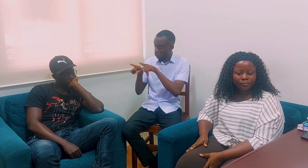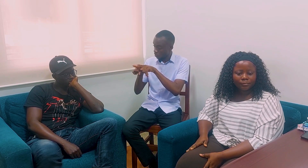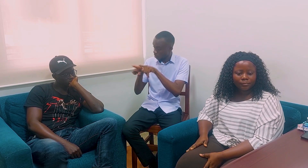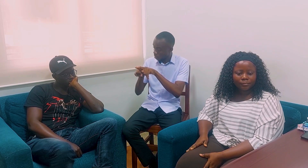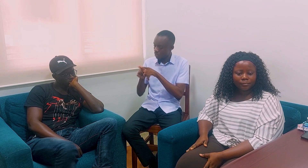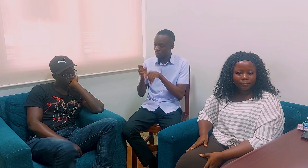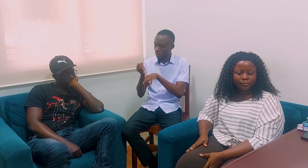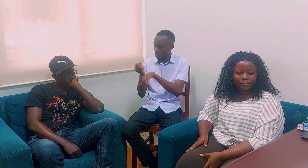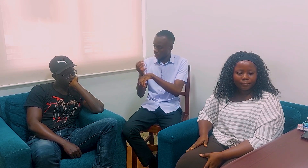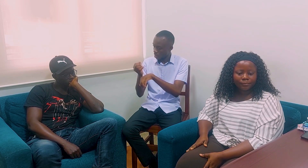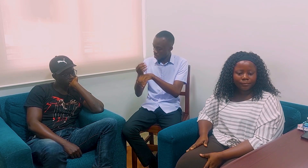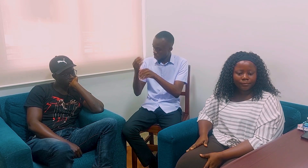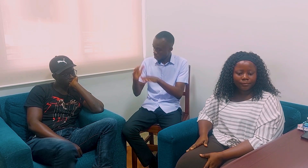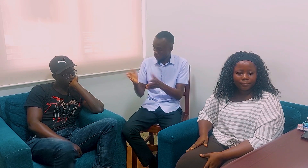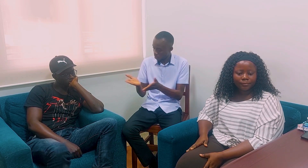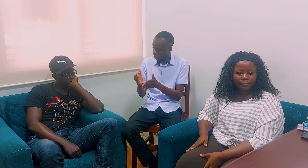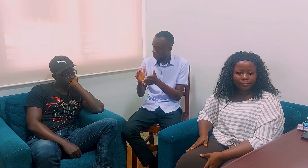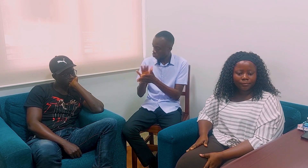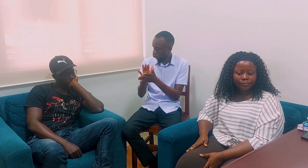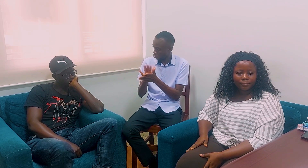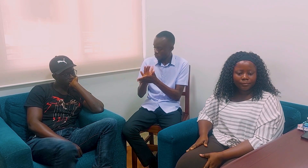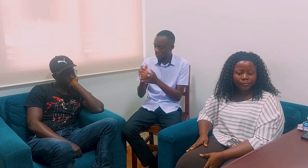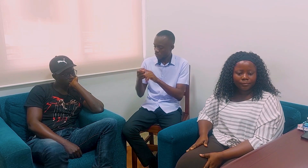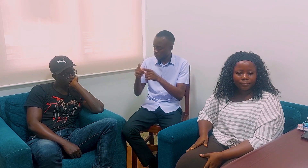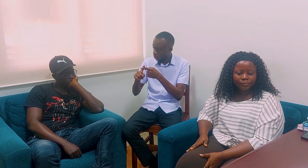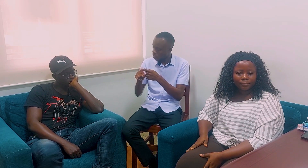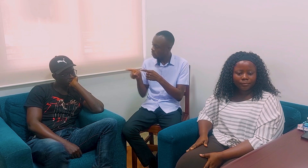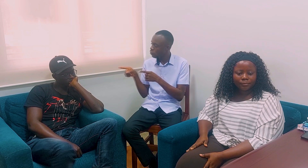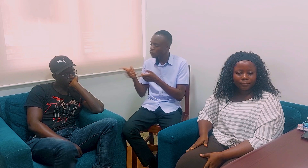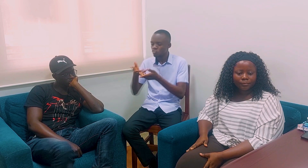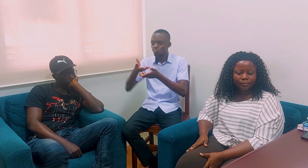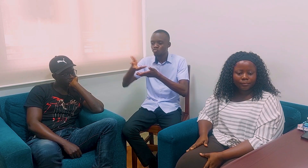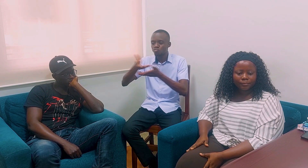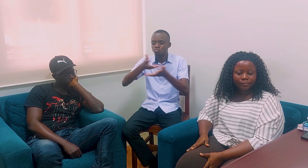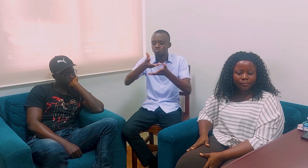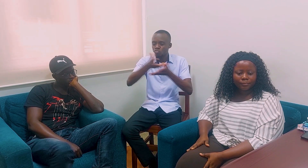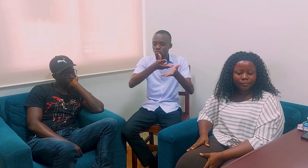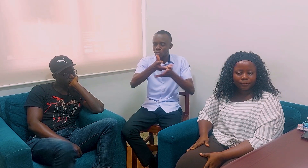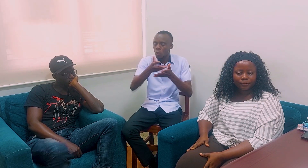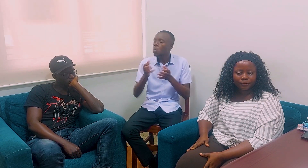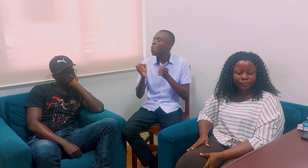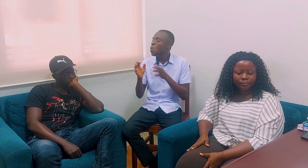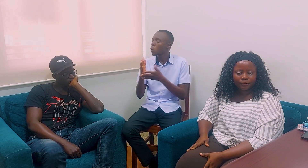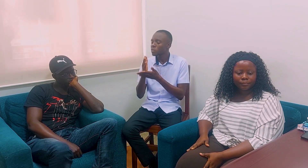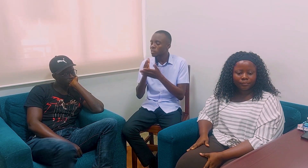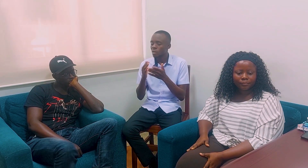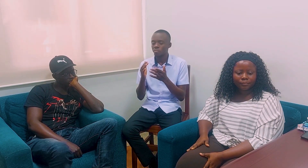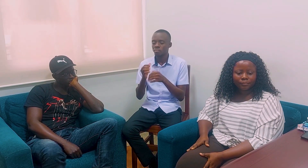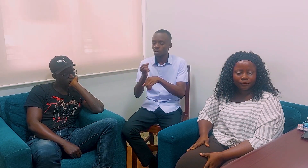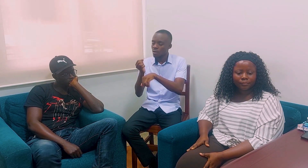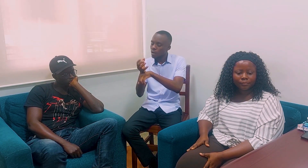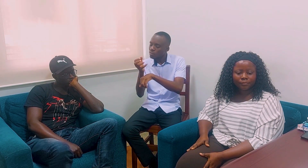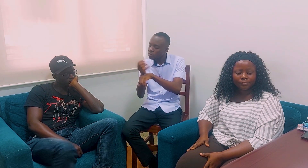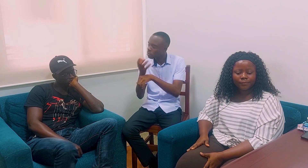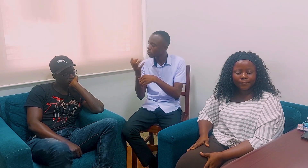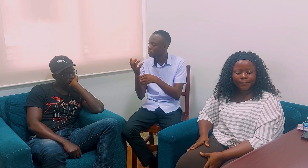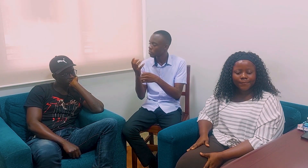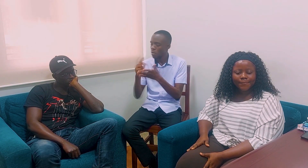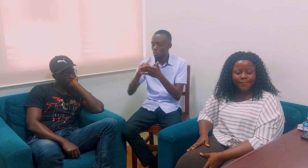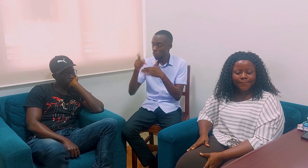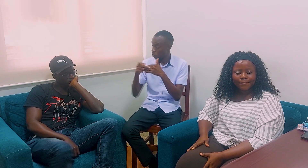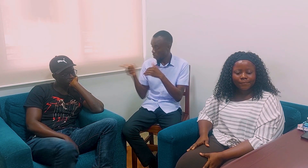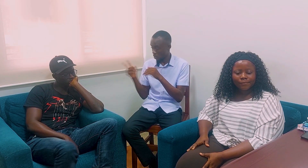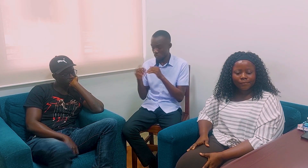want to know from maybe your conversations with friends or some counseling sessions you had, what are some of the experiences you